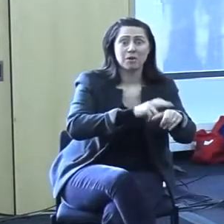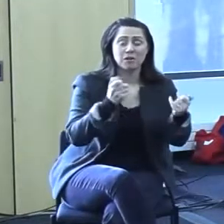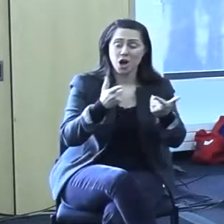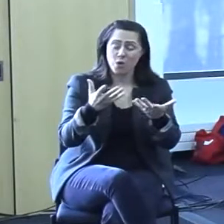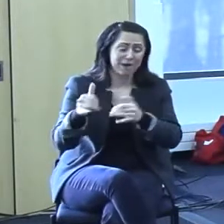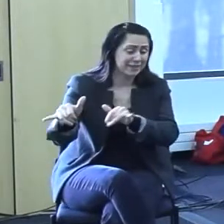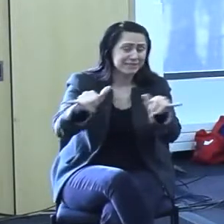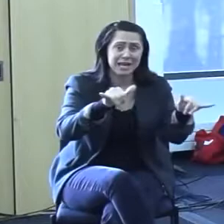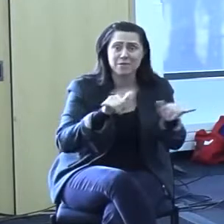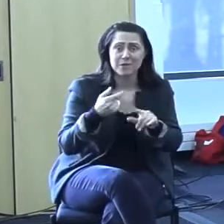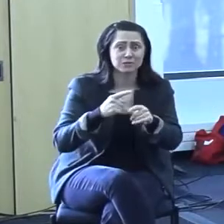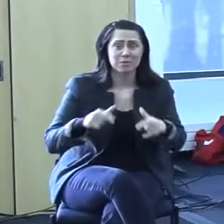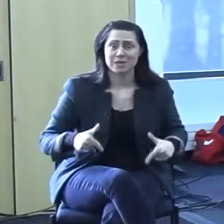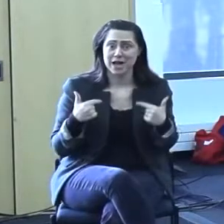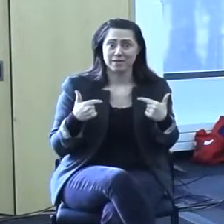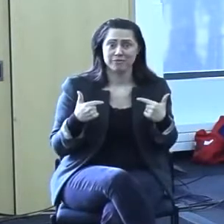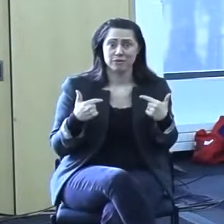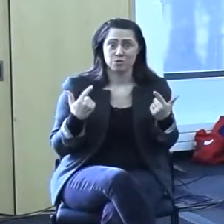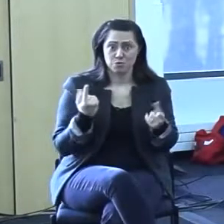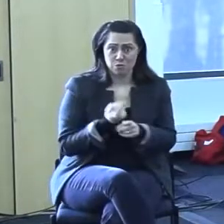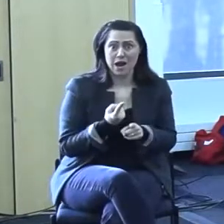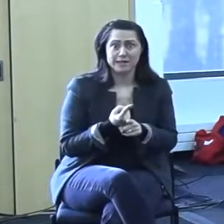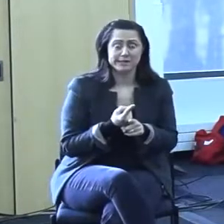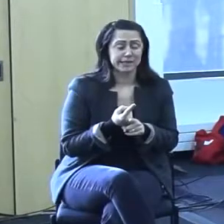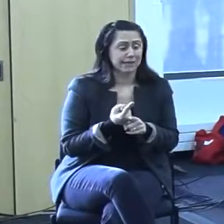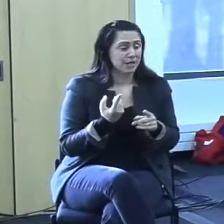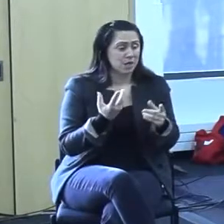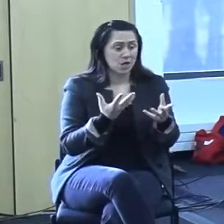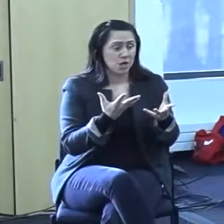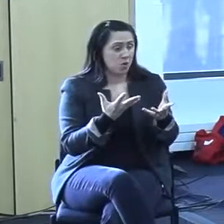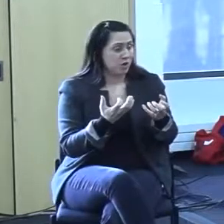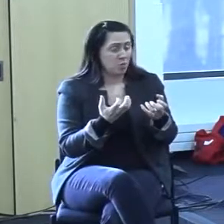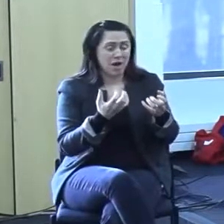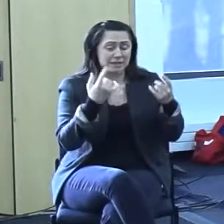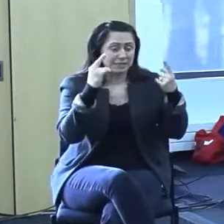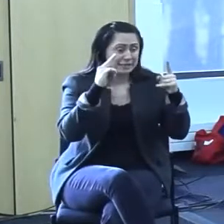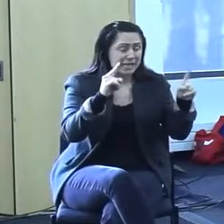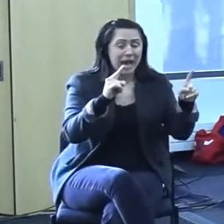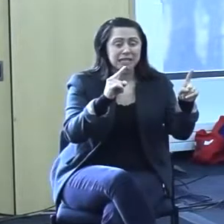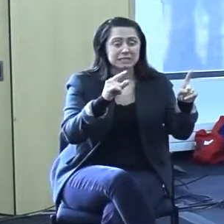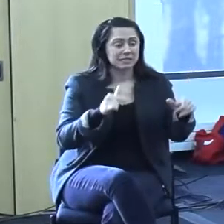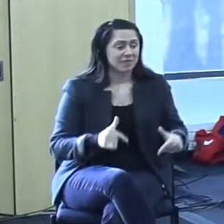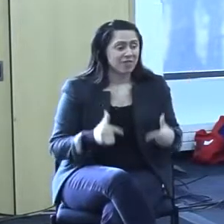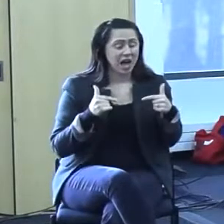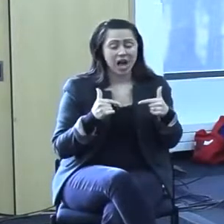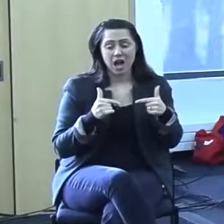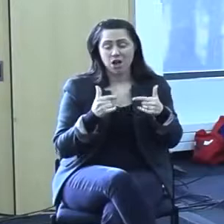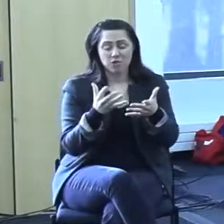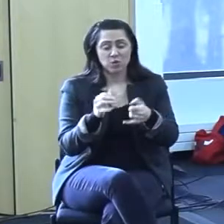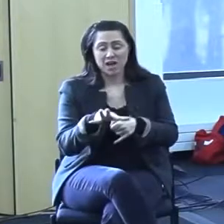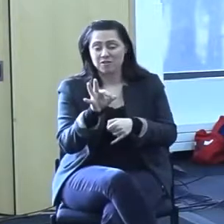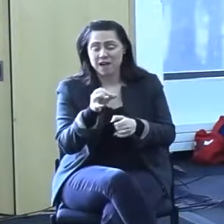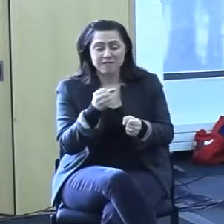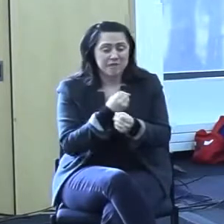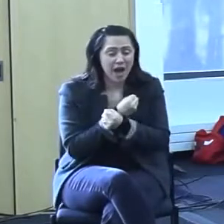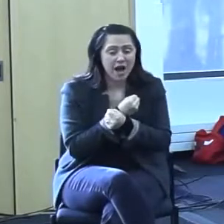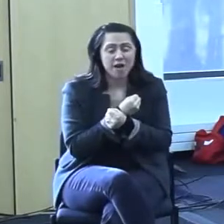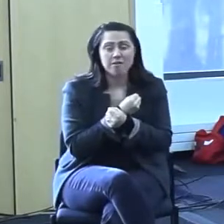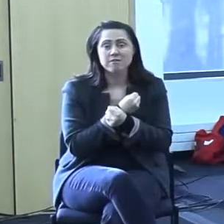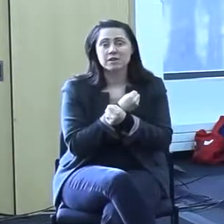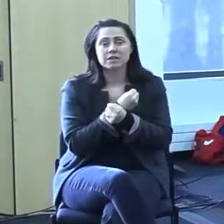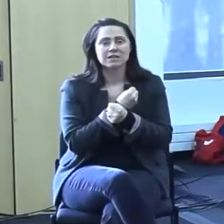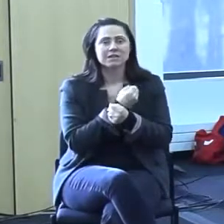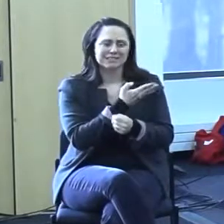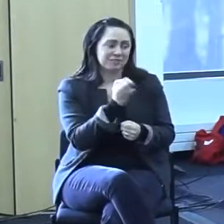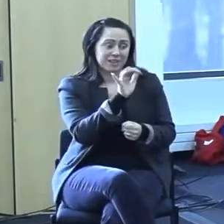things out of life. We want to find success in life, find love,